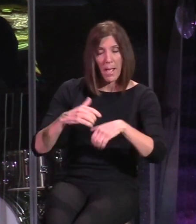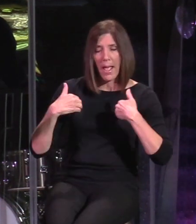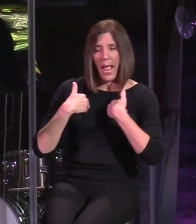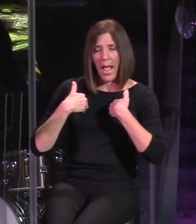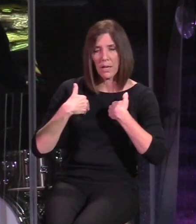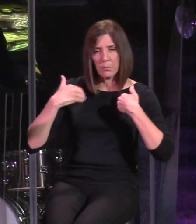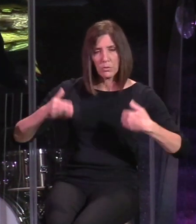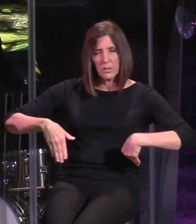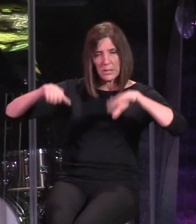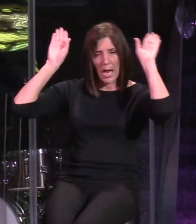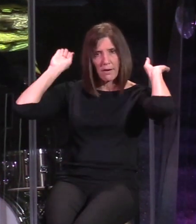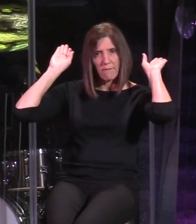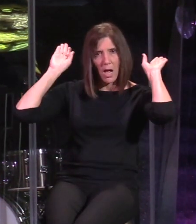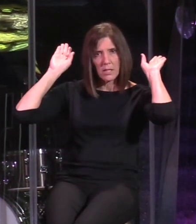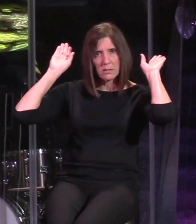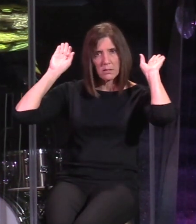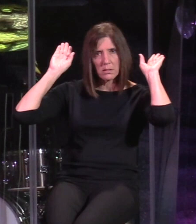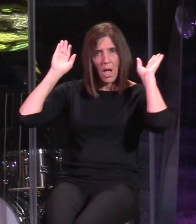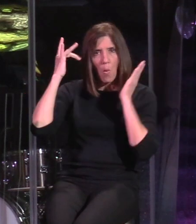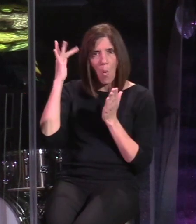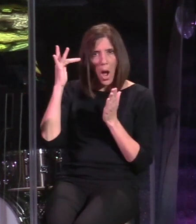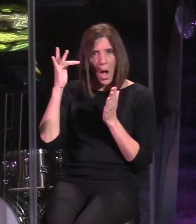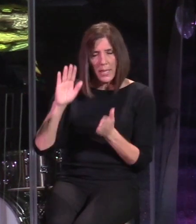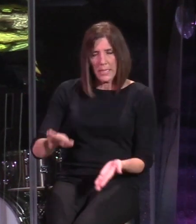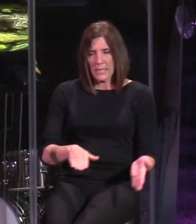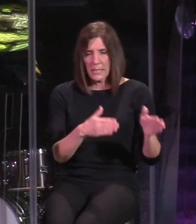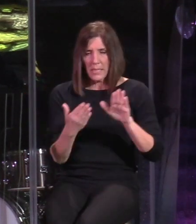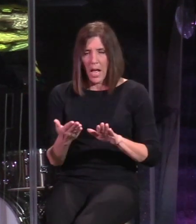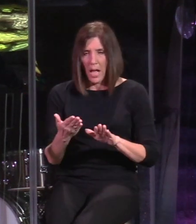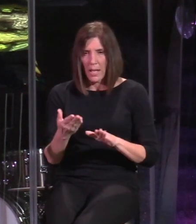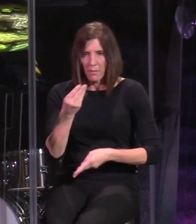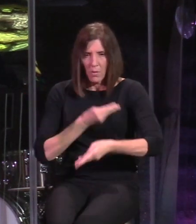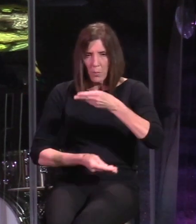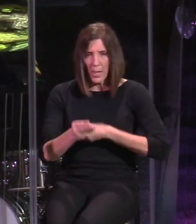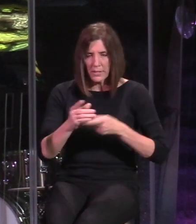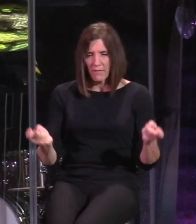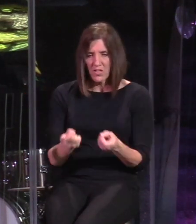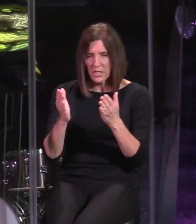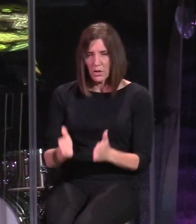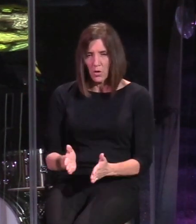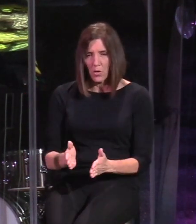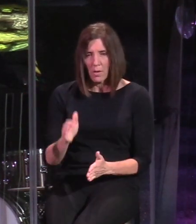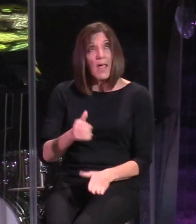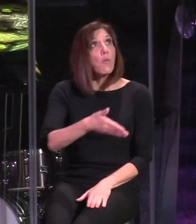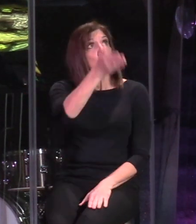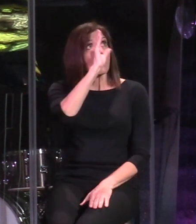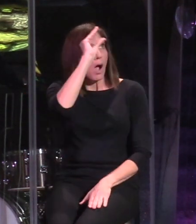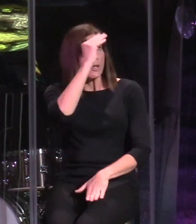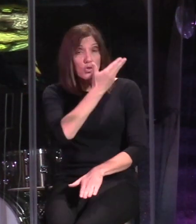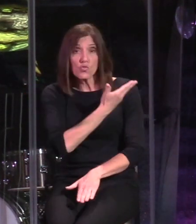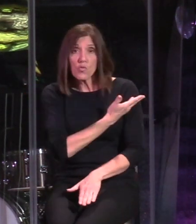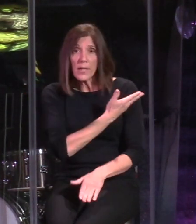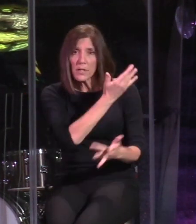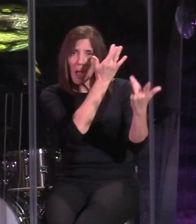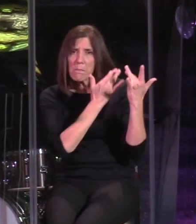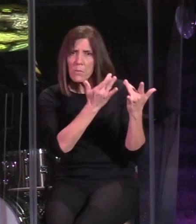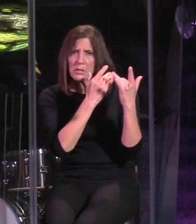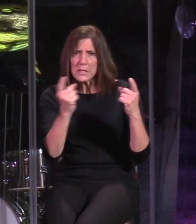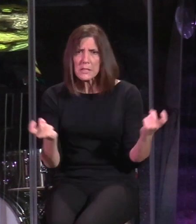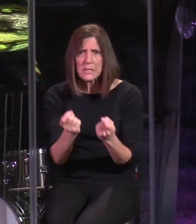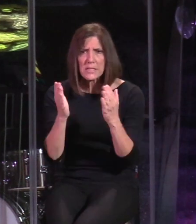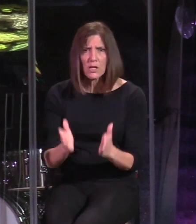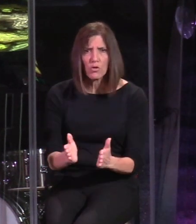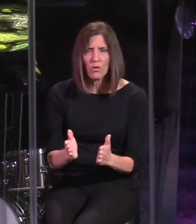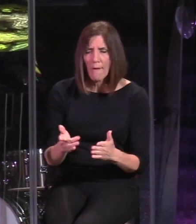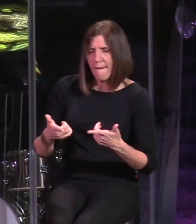that it was dying in the sinner's place. God was showing grace and mercy to that sinner by allowing